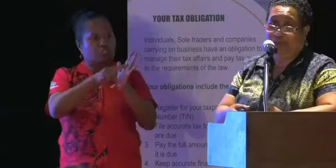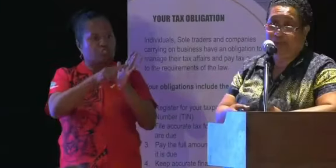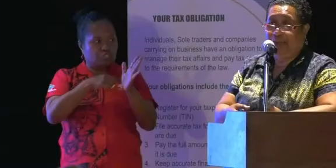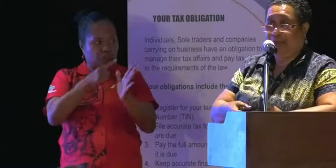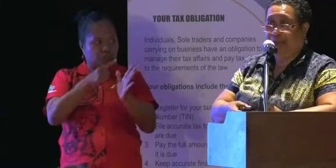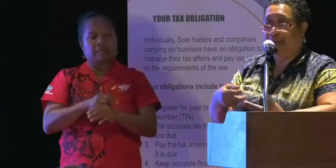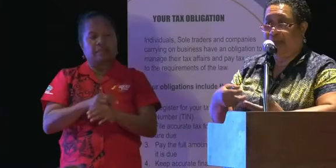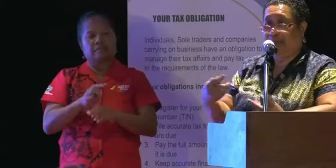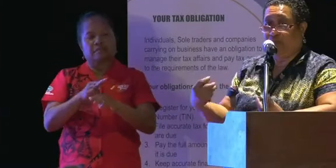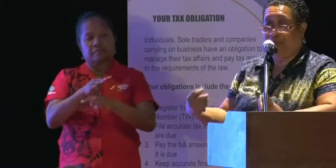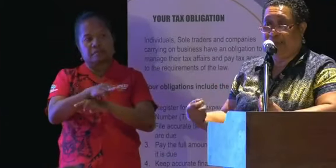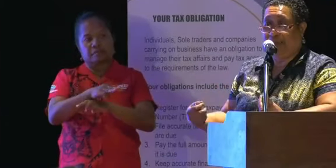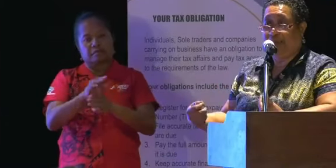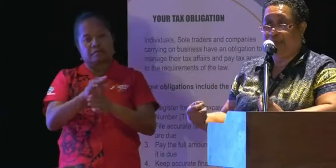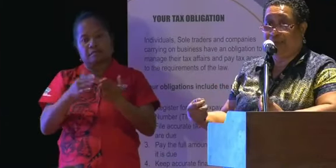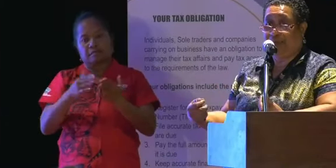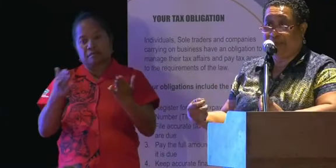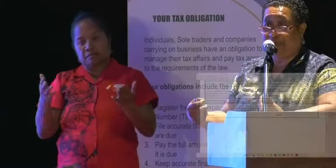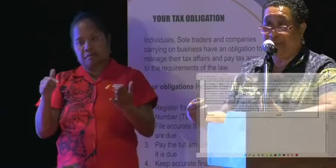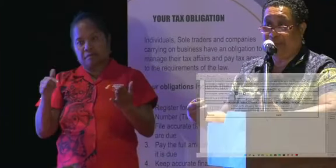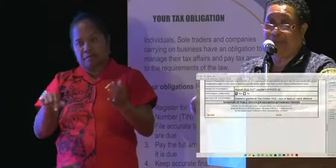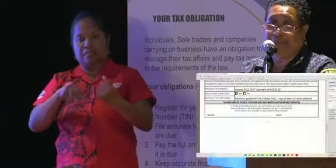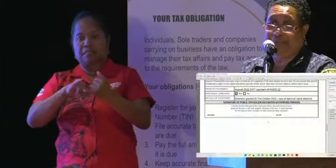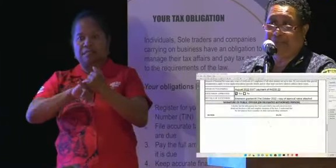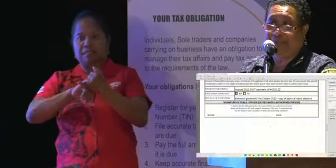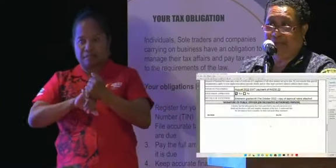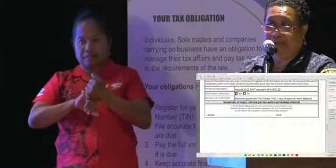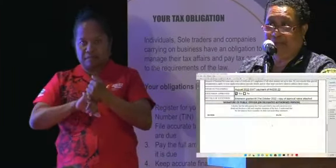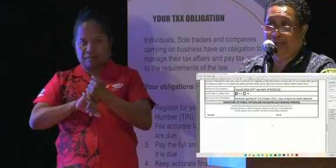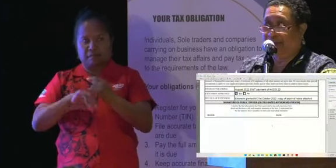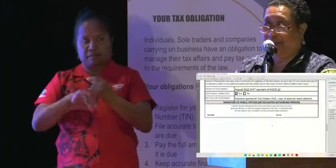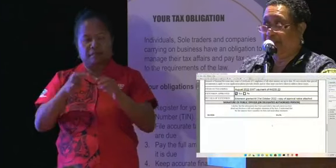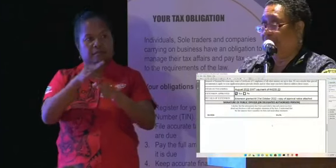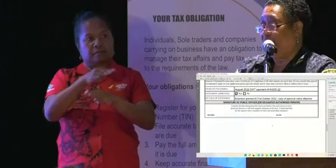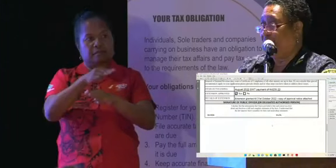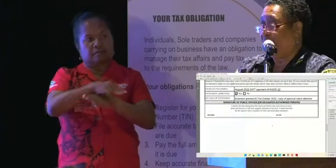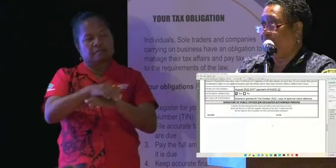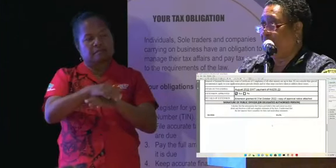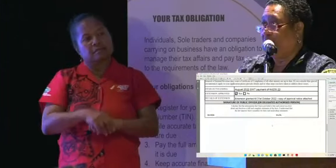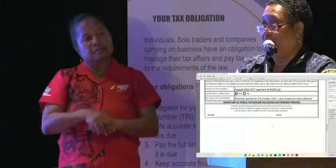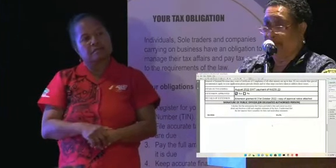2022. Now that we are in September,